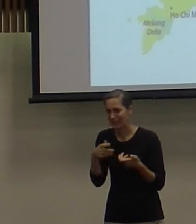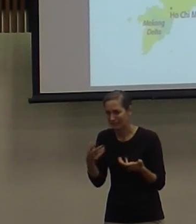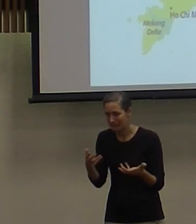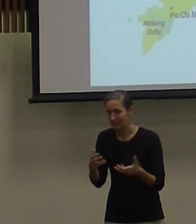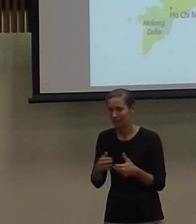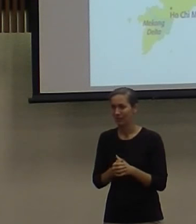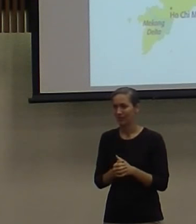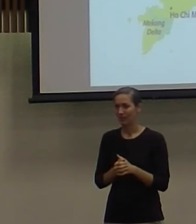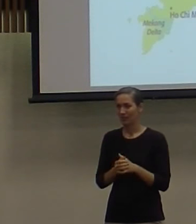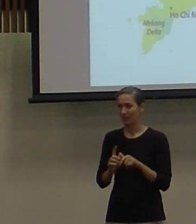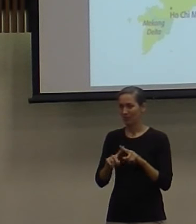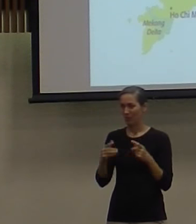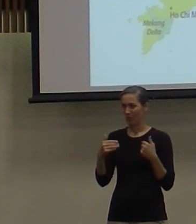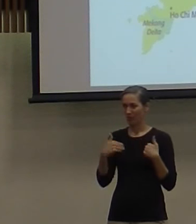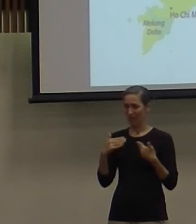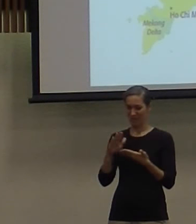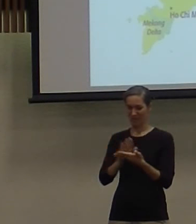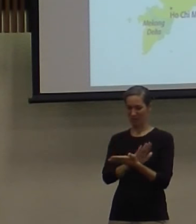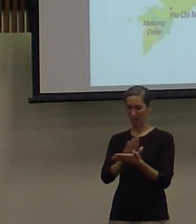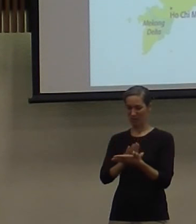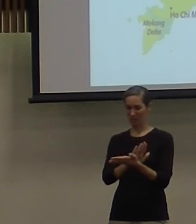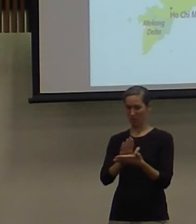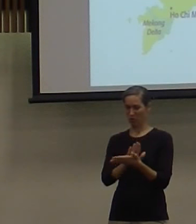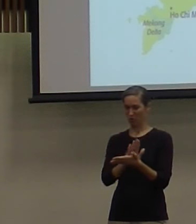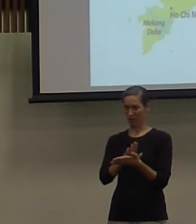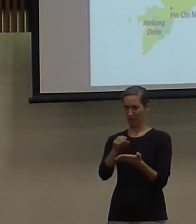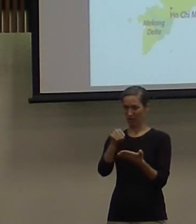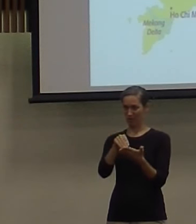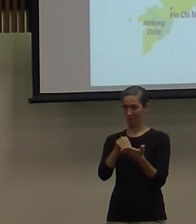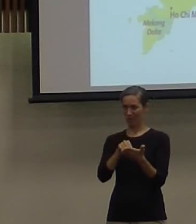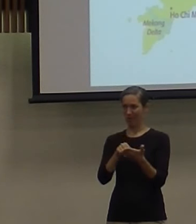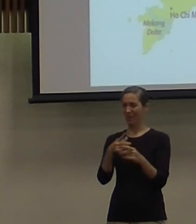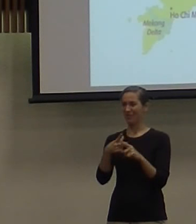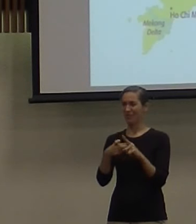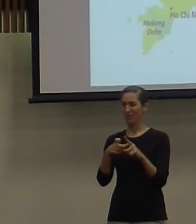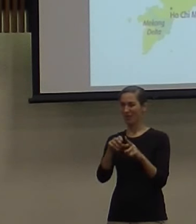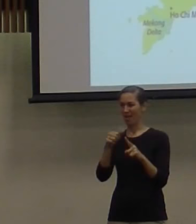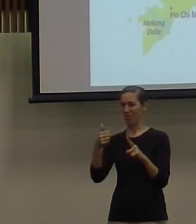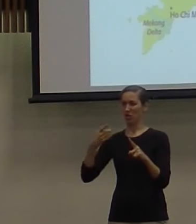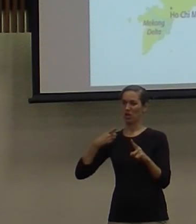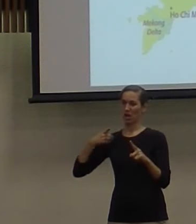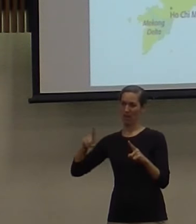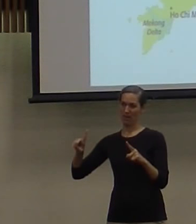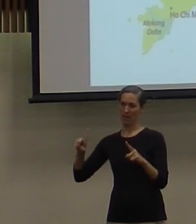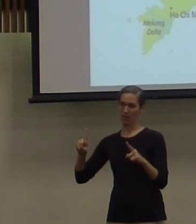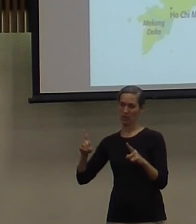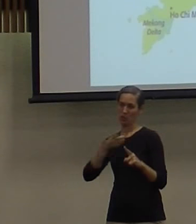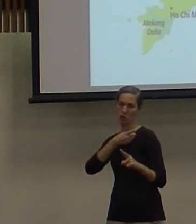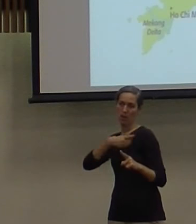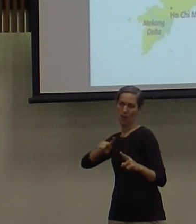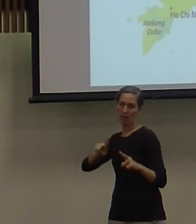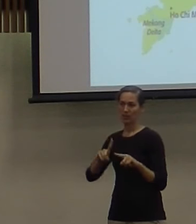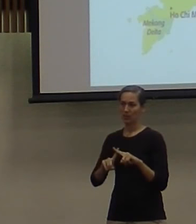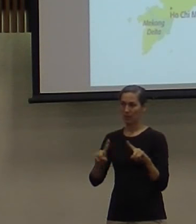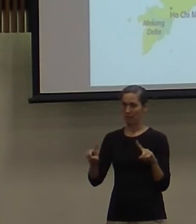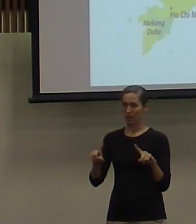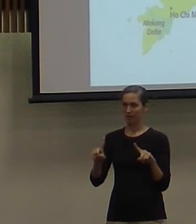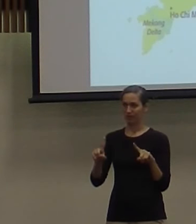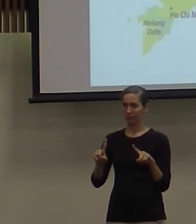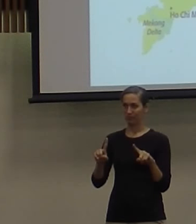academic paper that documented from denomination, but in actually the work began at